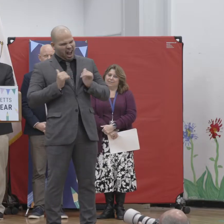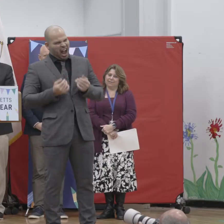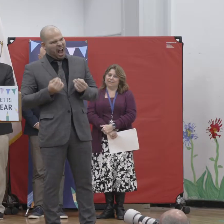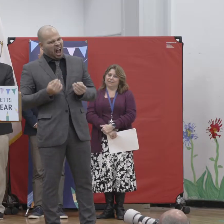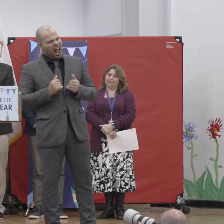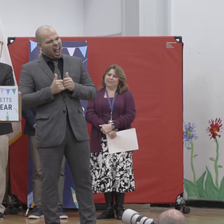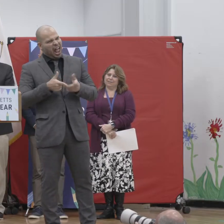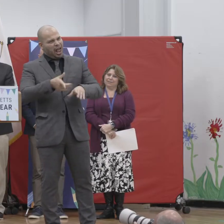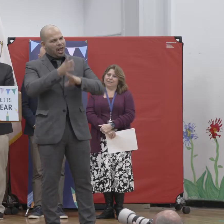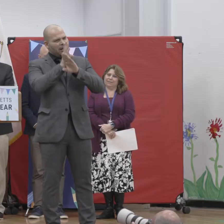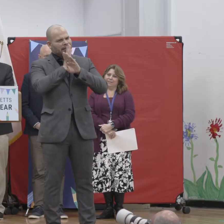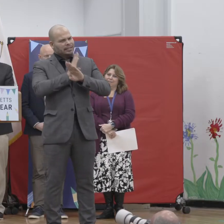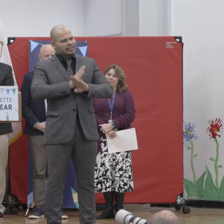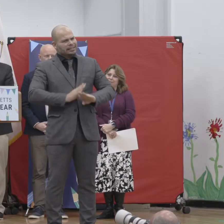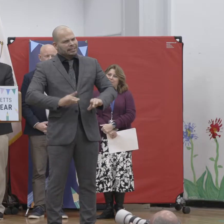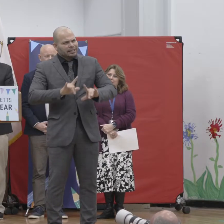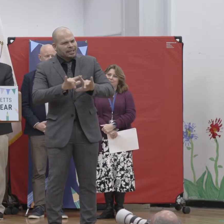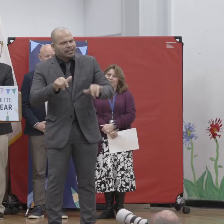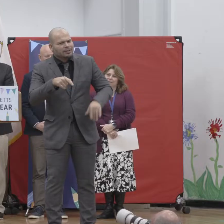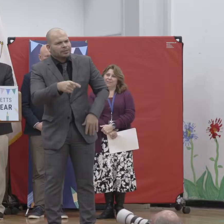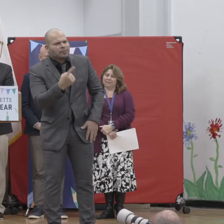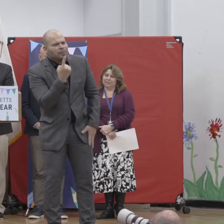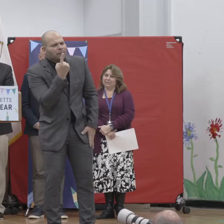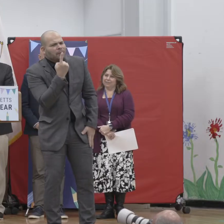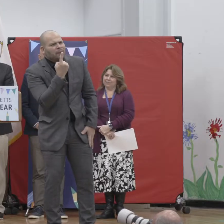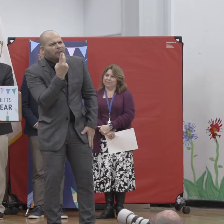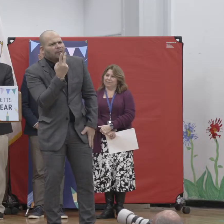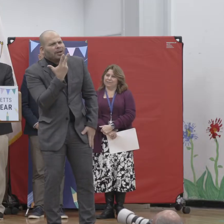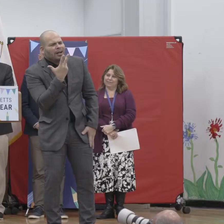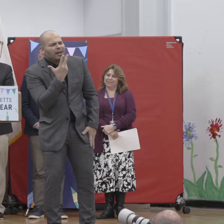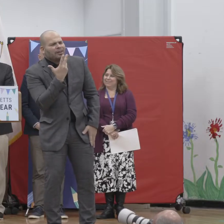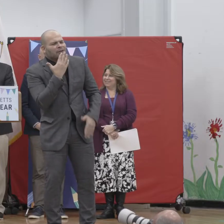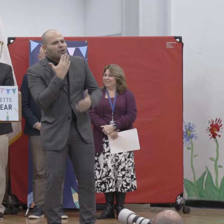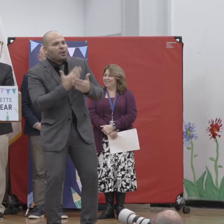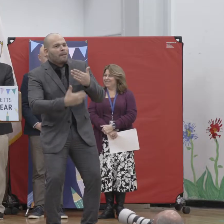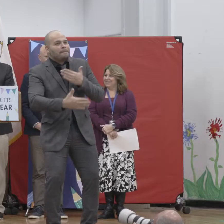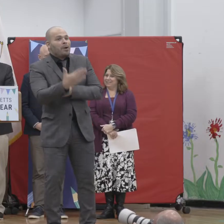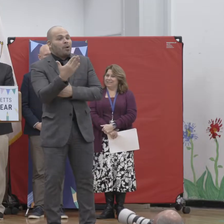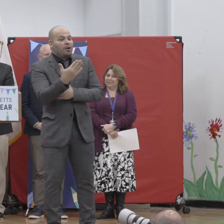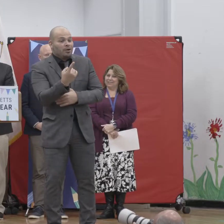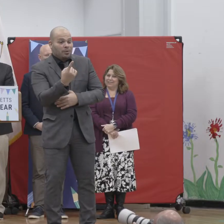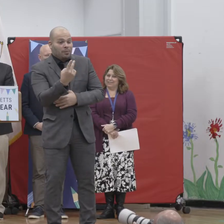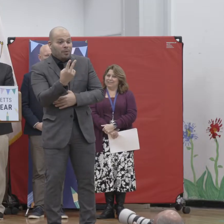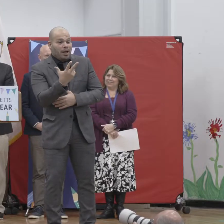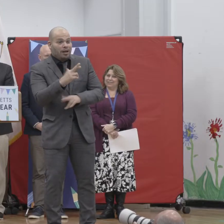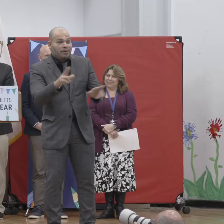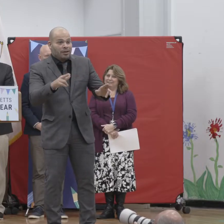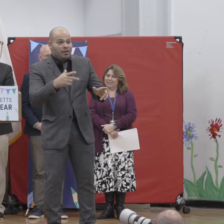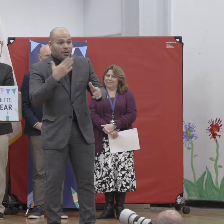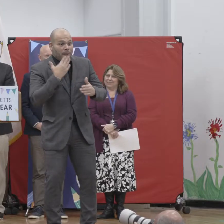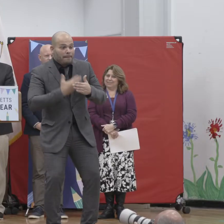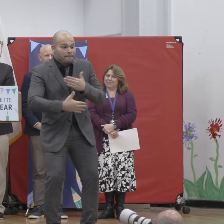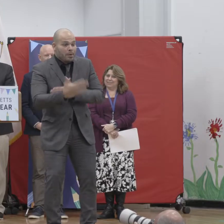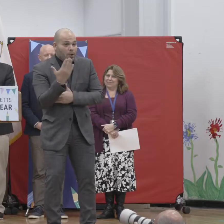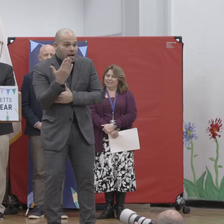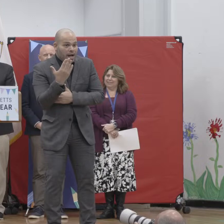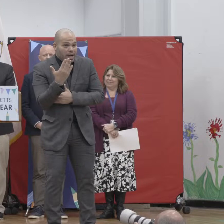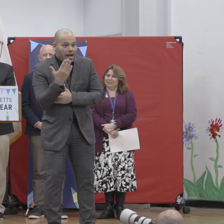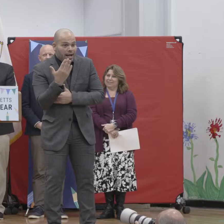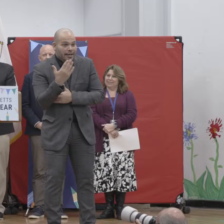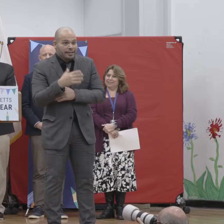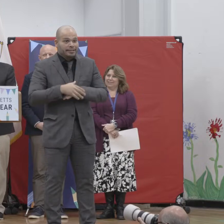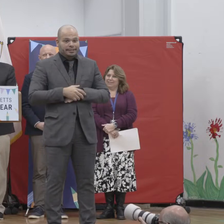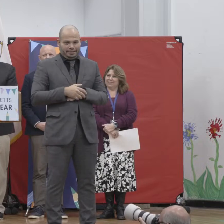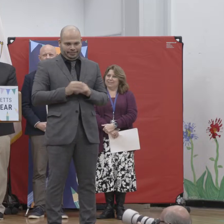morning to my friends and colleagues? Blow them away with that quiet good morning. 1, 2, 3, good morning. All right, boys and